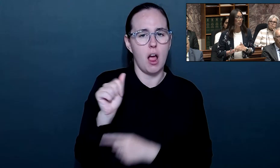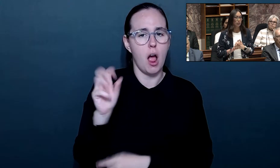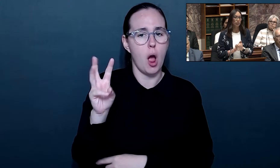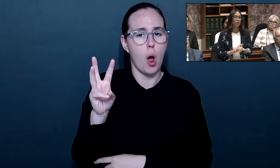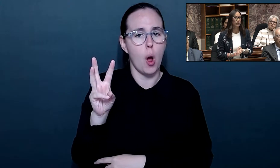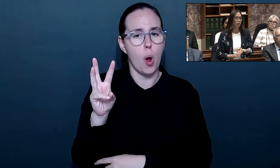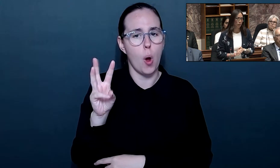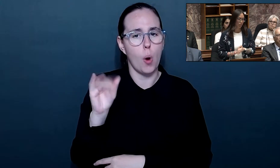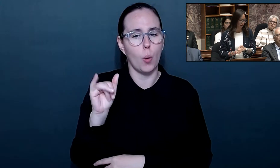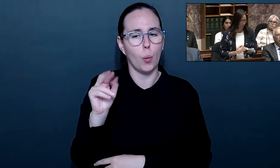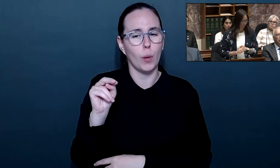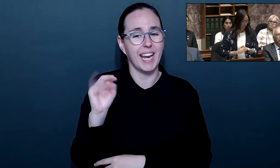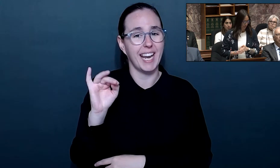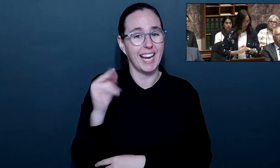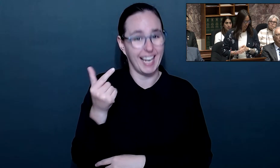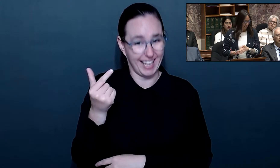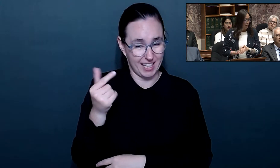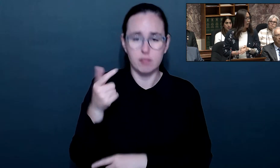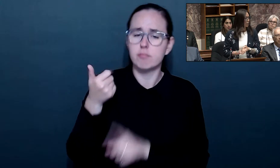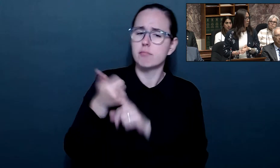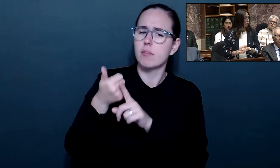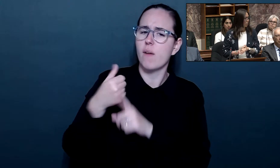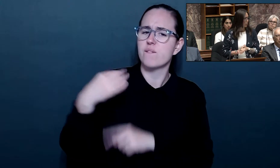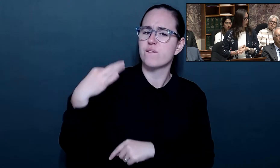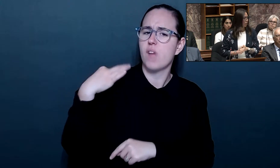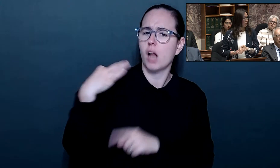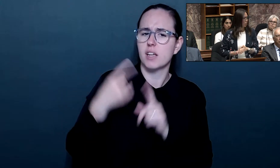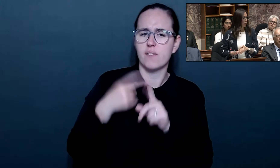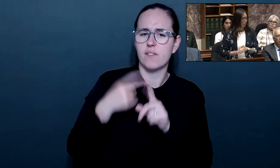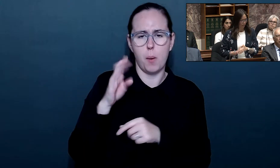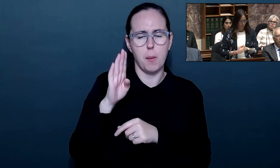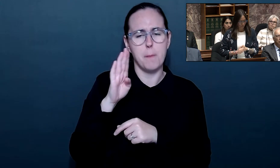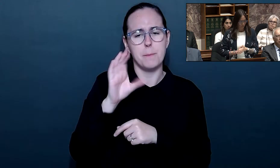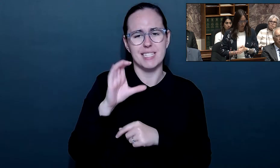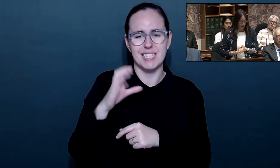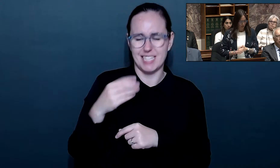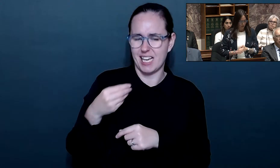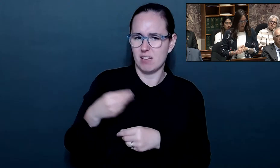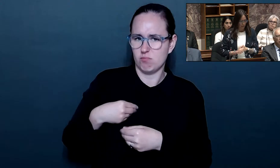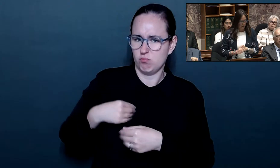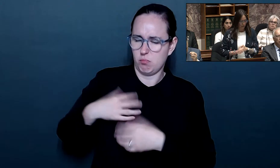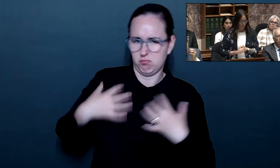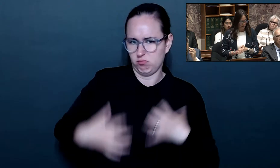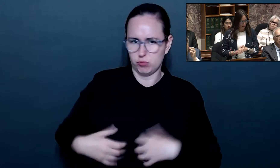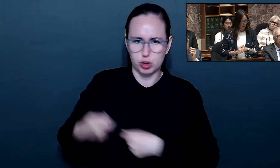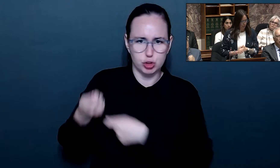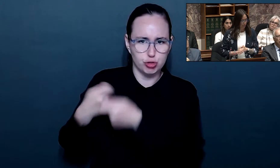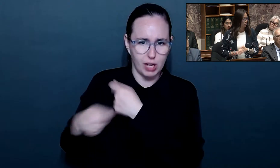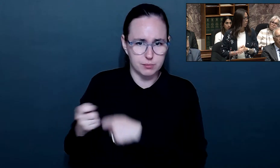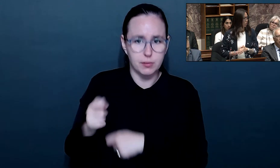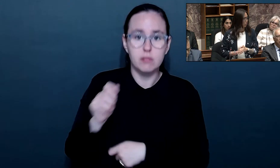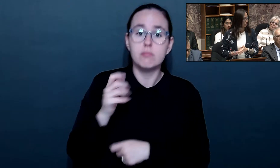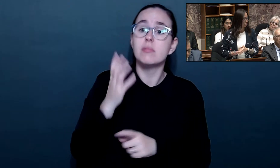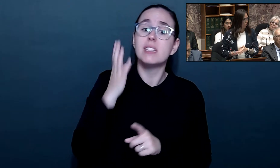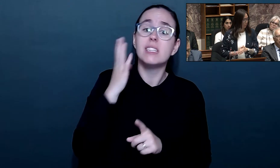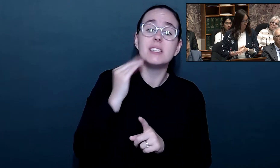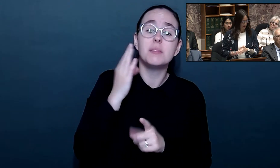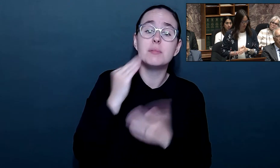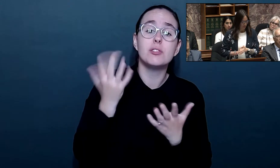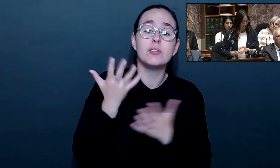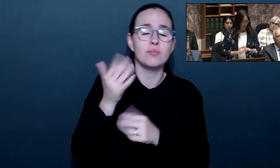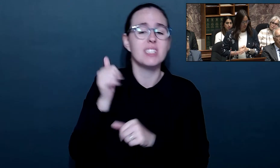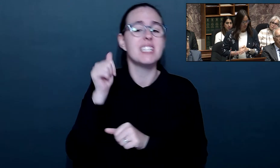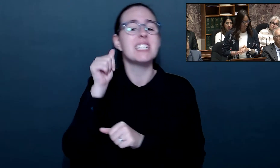Her sister is an organ donor. I too can relate on a personal level. My cousin donated a kidney to a close loved